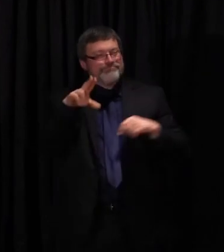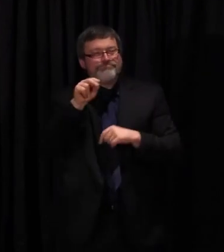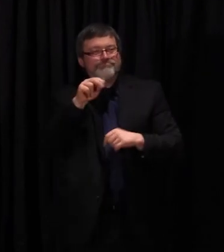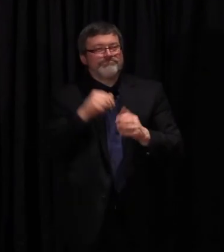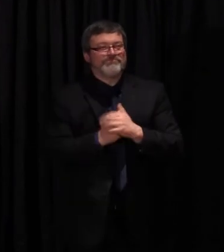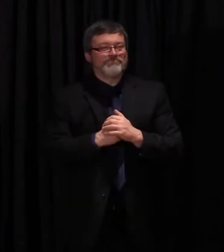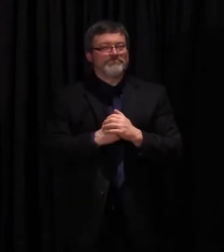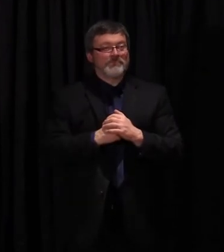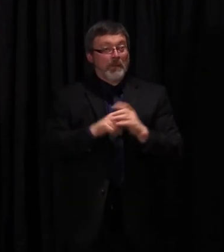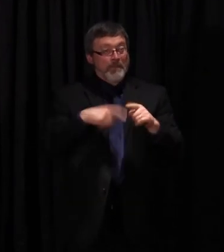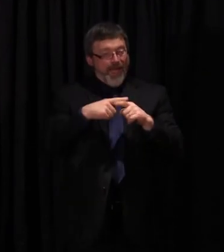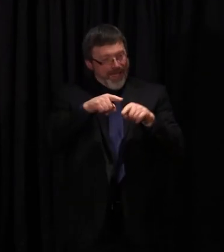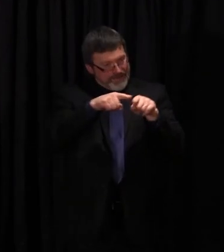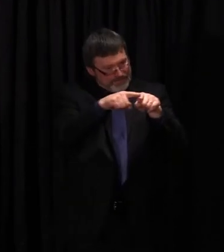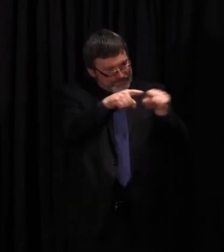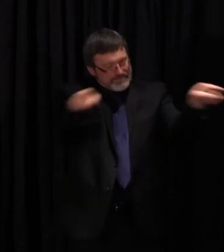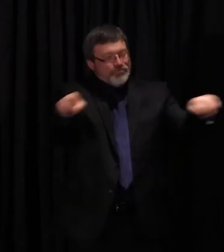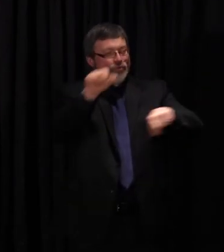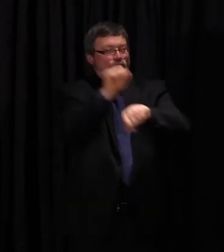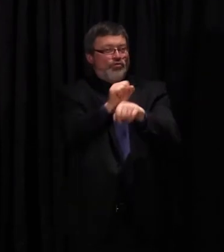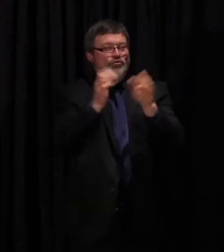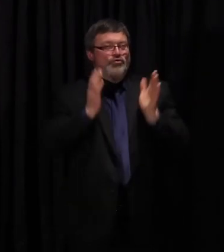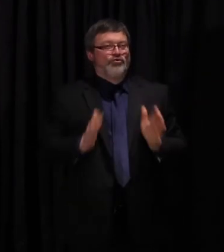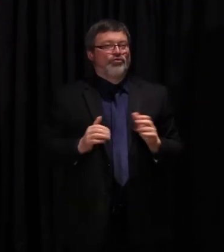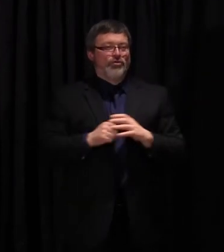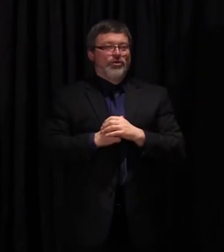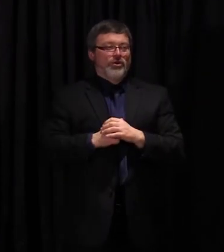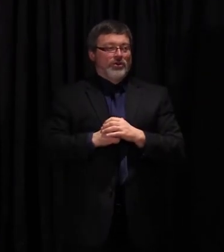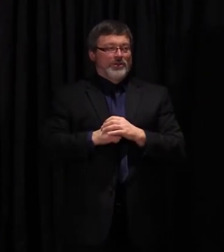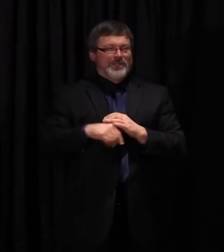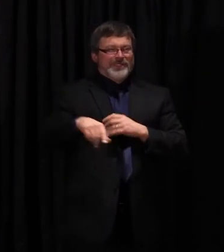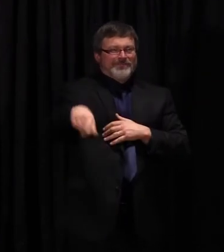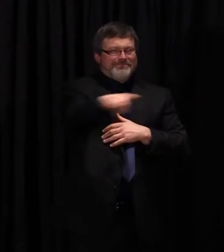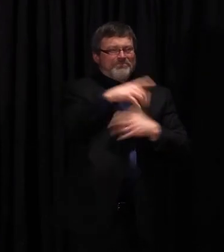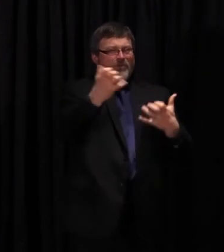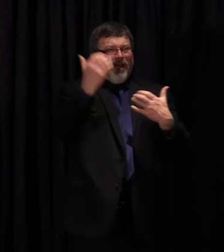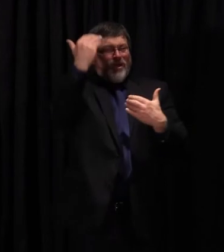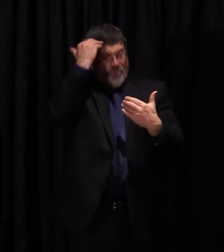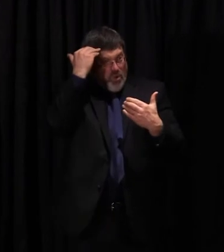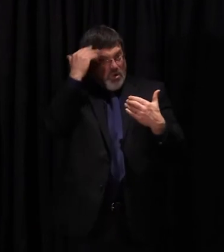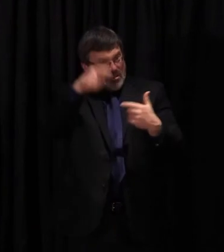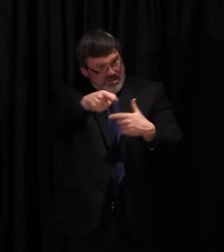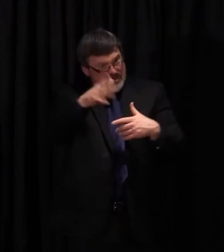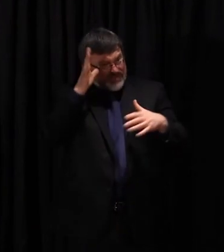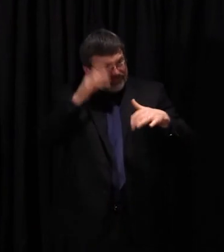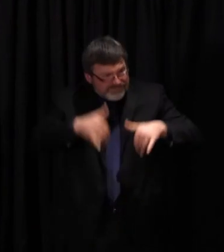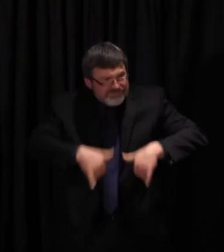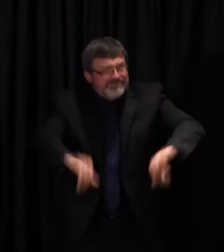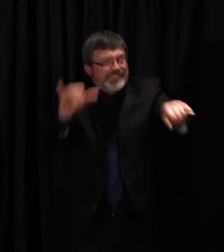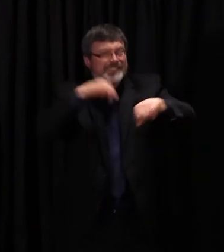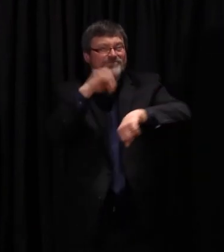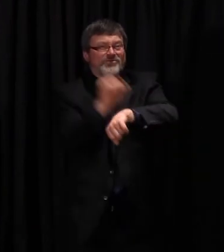It's about the workers who want to know they still have a job as we continue to manage COVID.